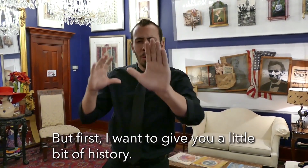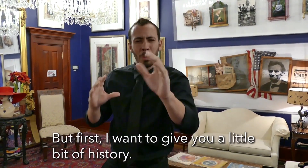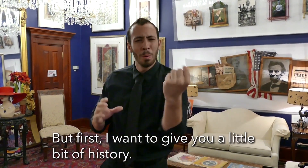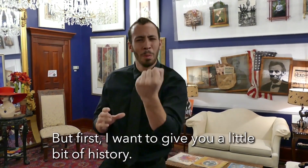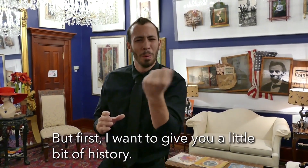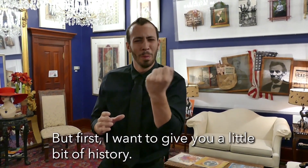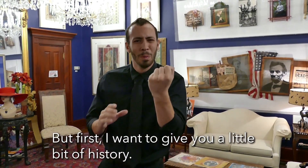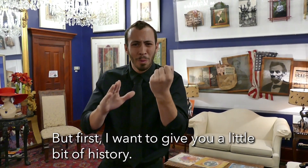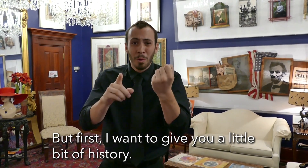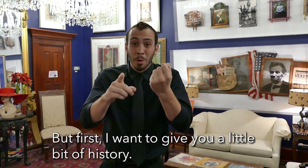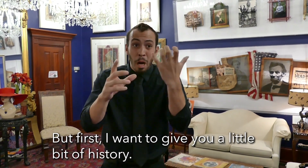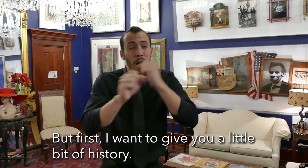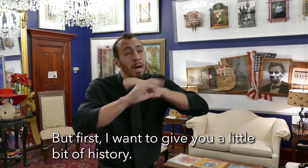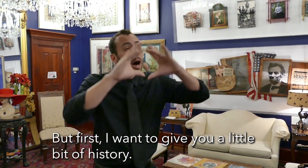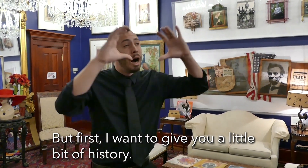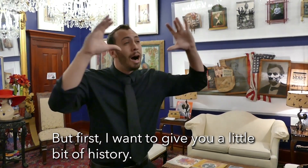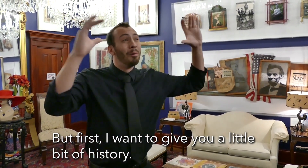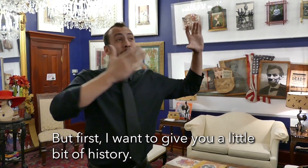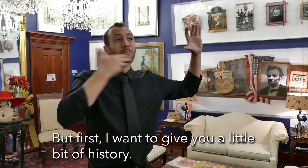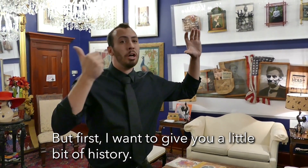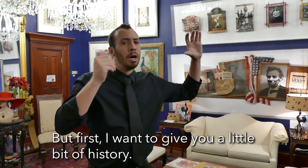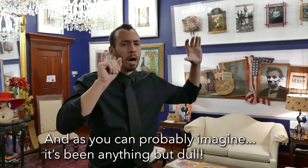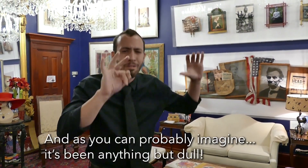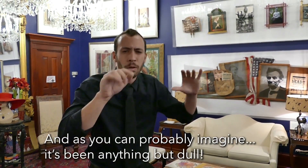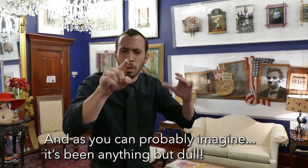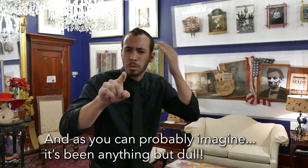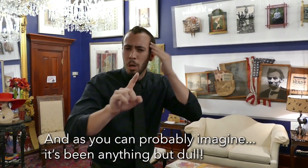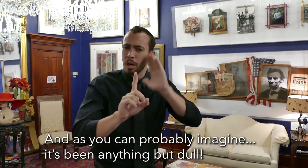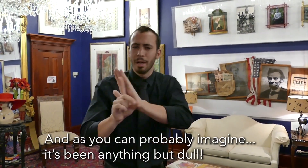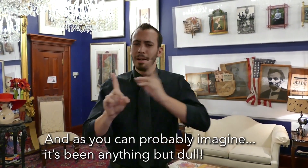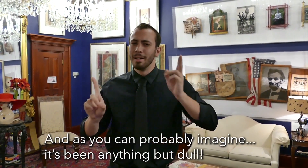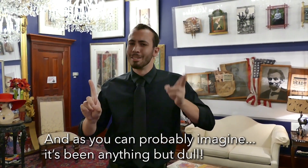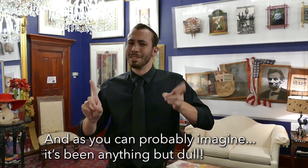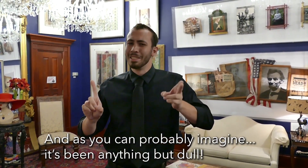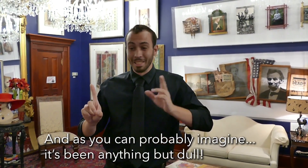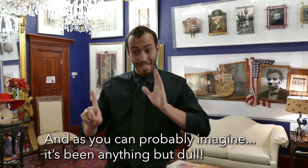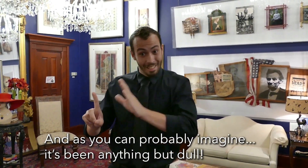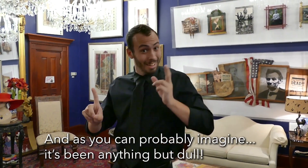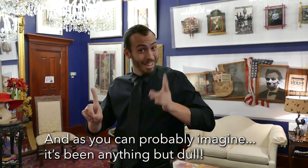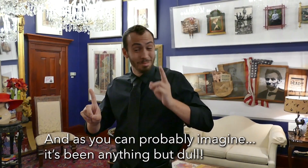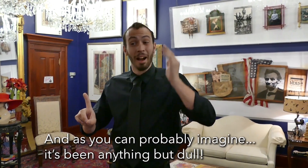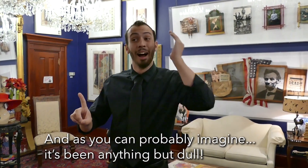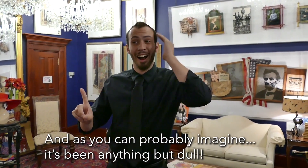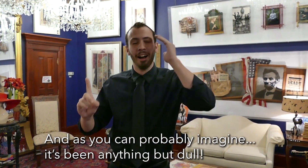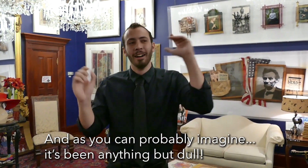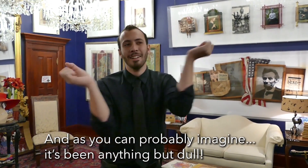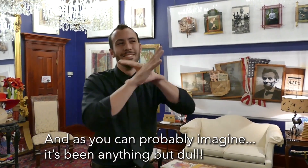But first, I want to give you a little bit of history. And as you can probably imagine, it's been anything but dull.